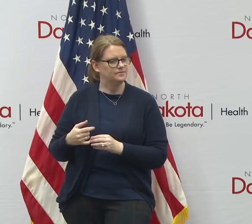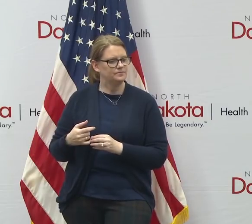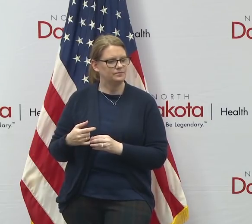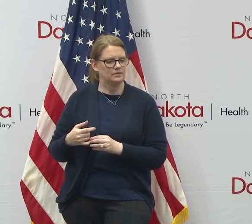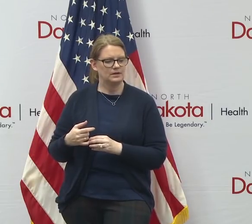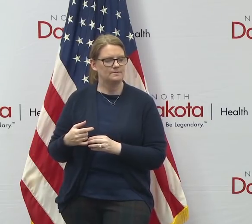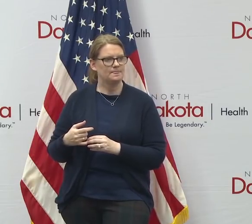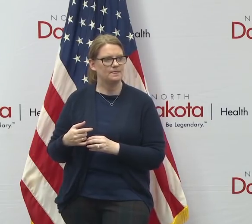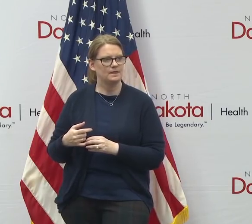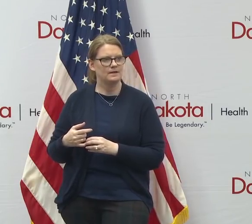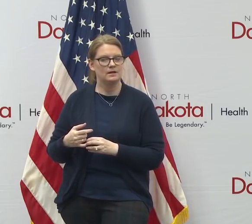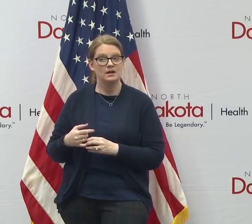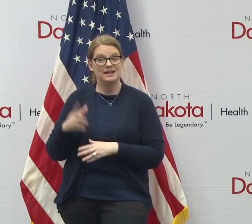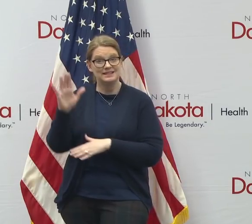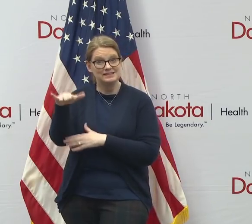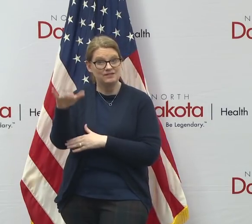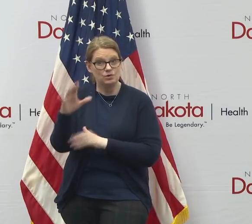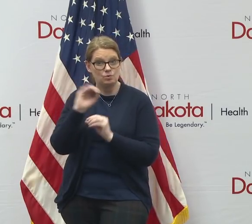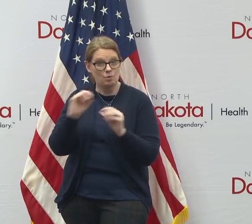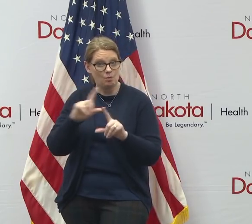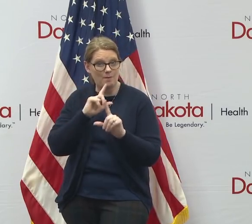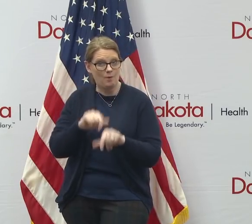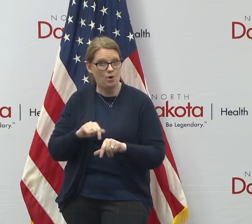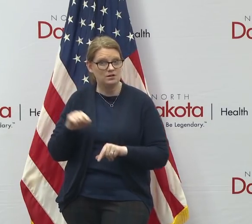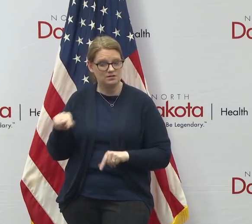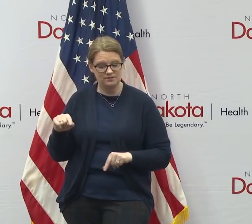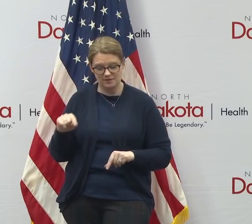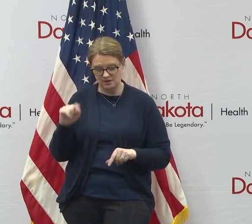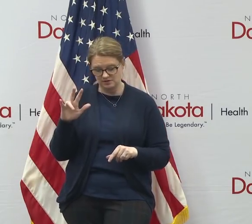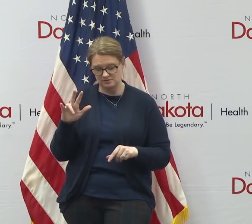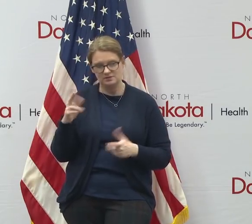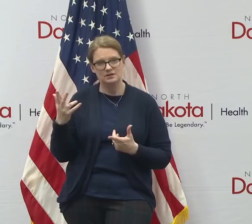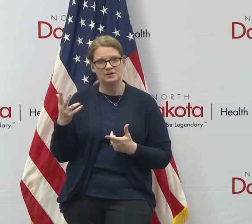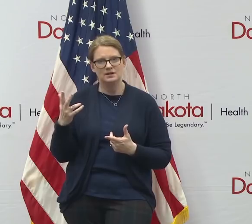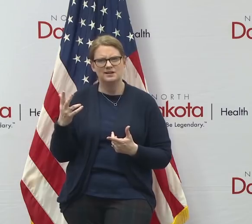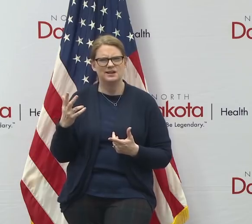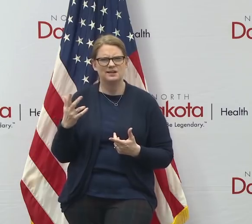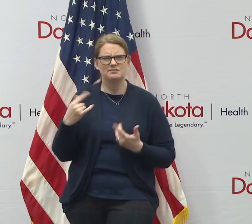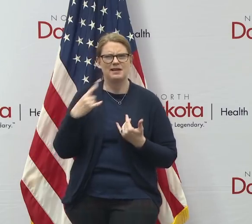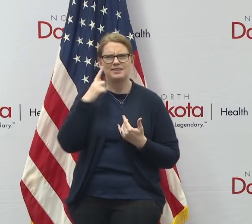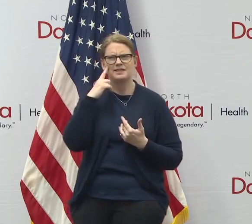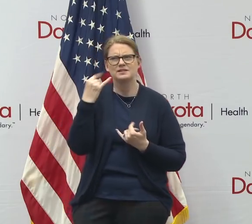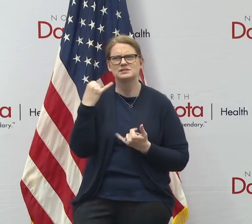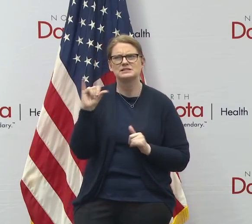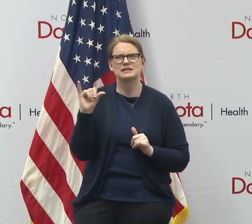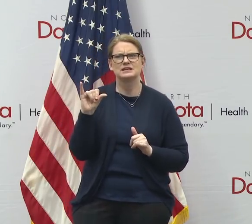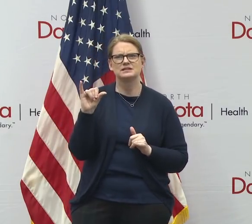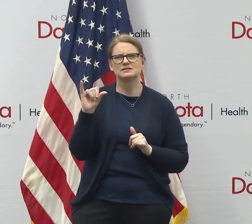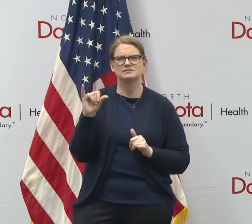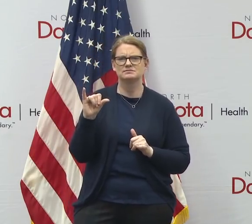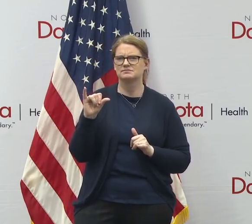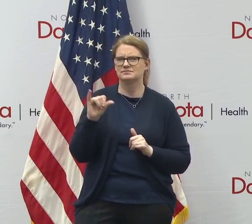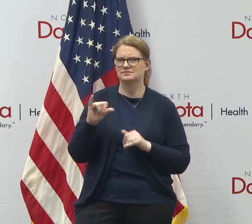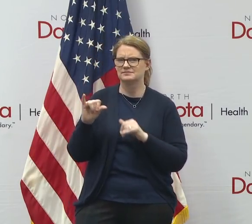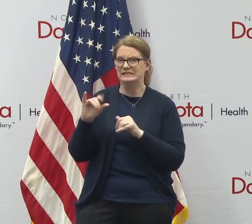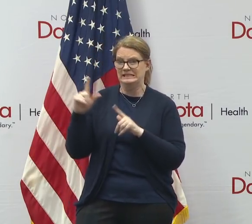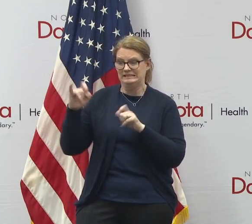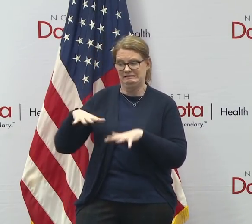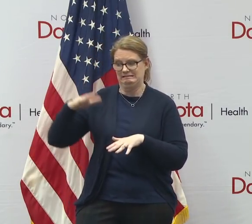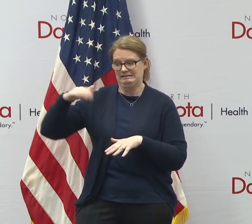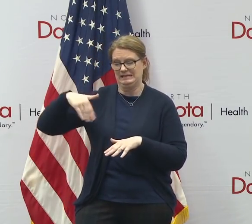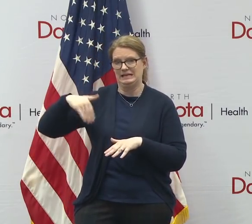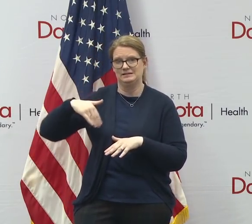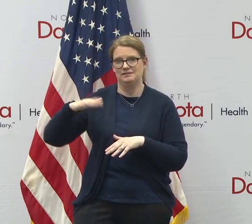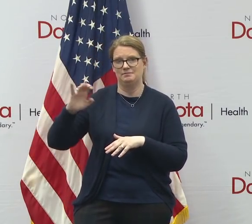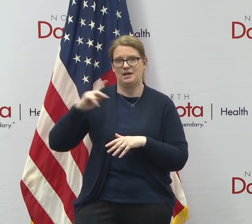I did not get a report this afternoon, and so I don't know how many. I know that there are still pending, but I know the numbers are